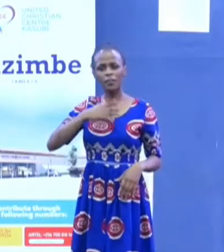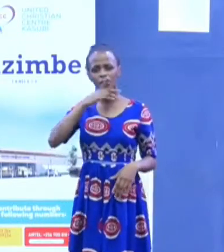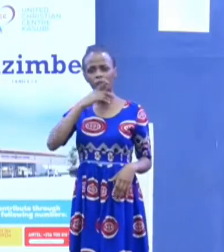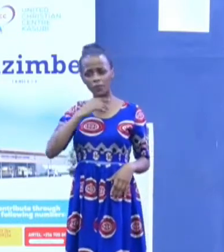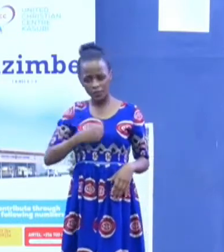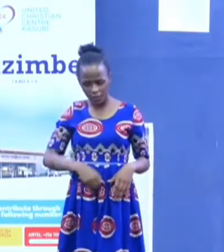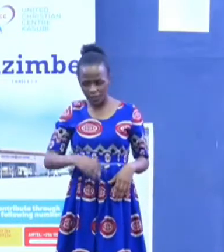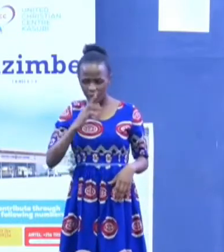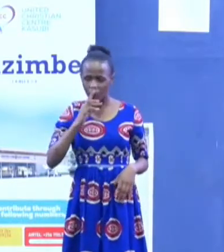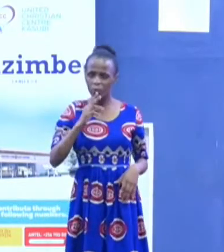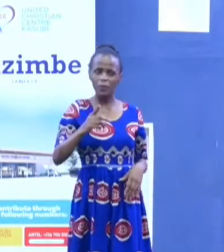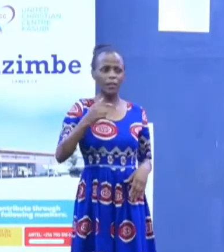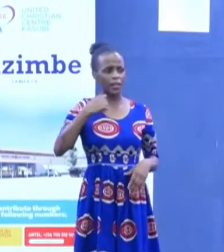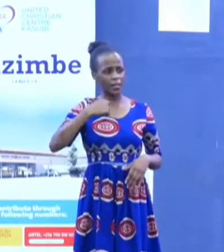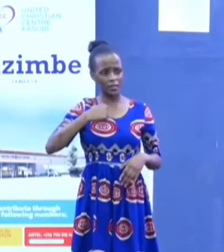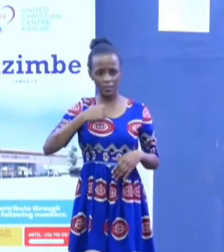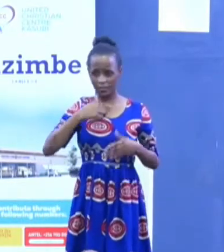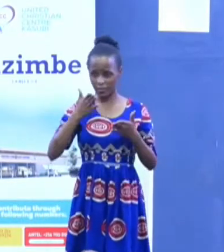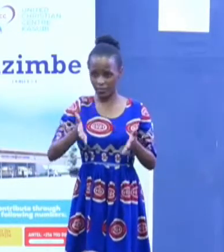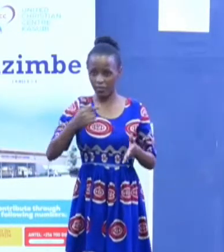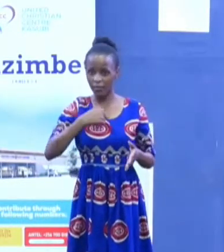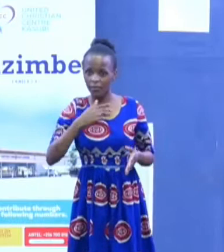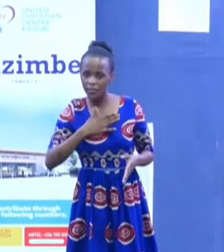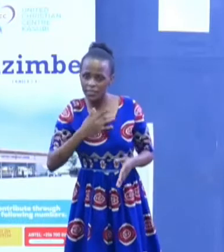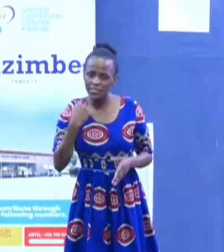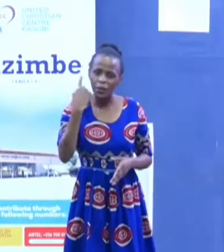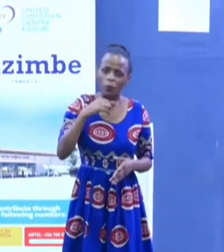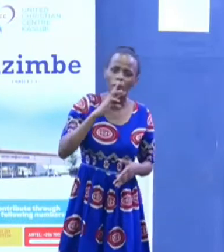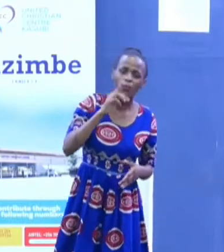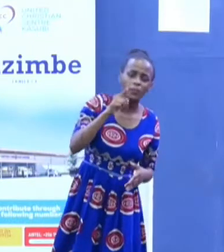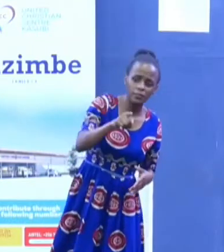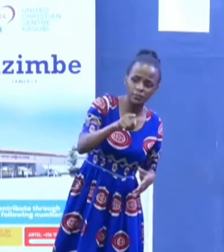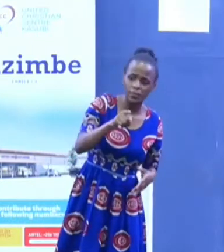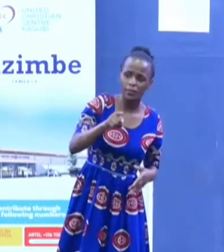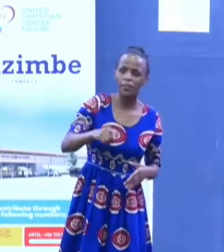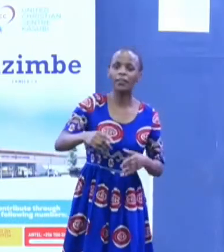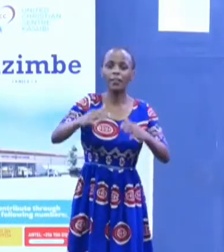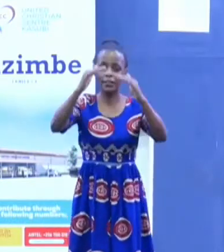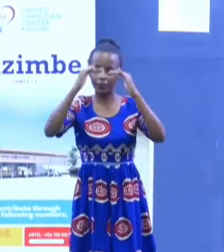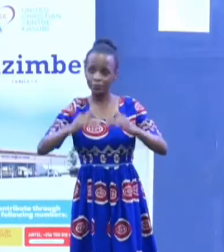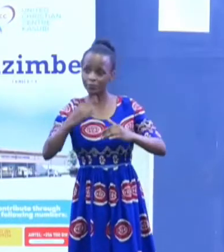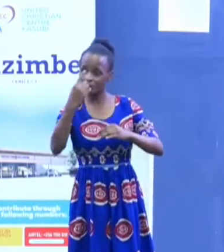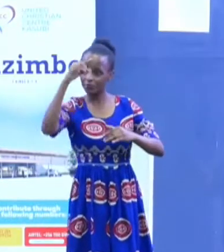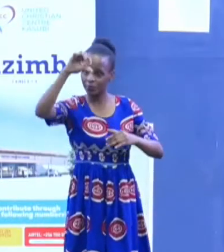And he said, here I am. Who are you, my son? Olw'ekkumi